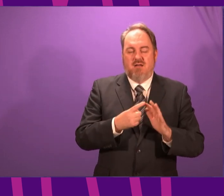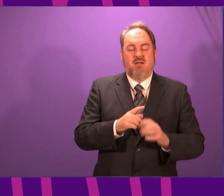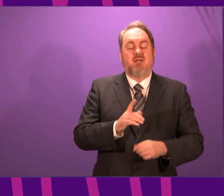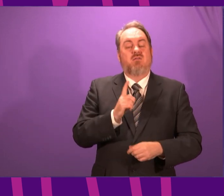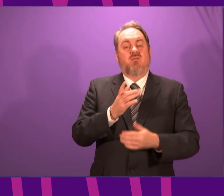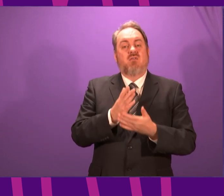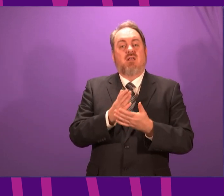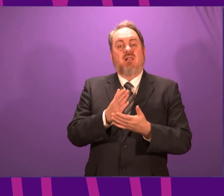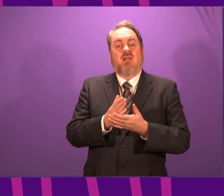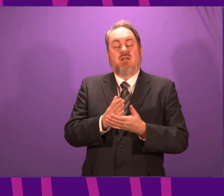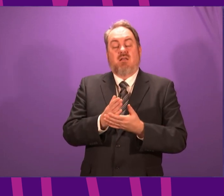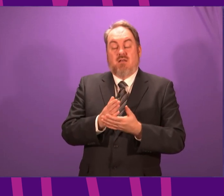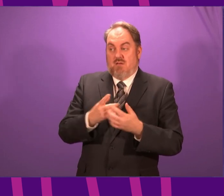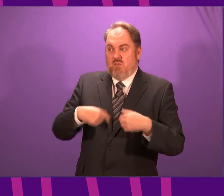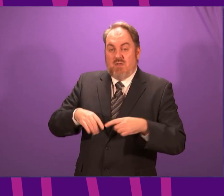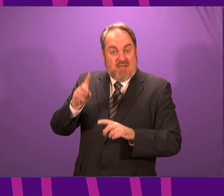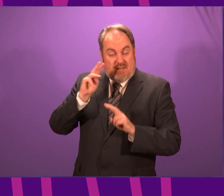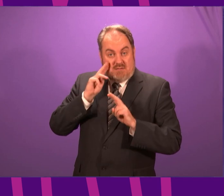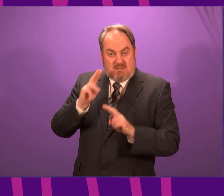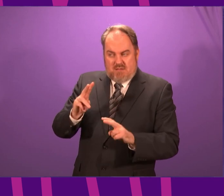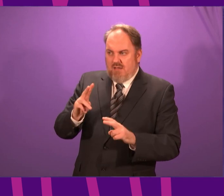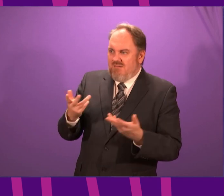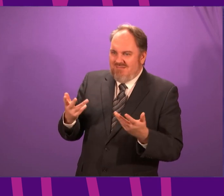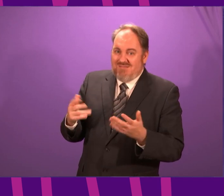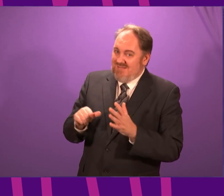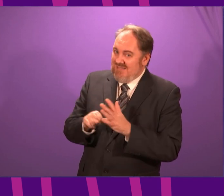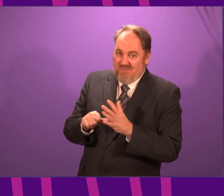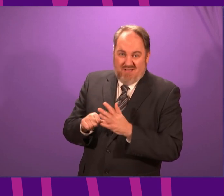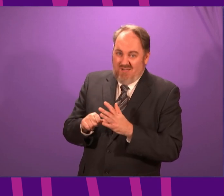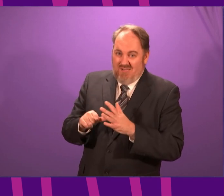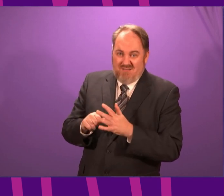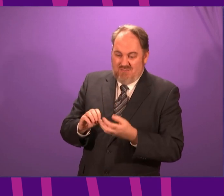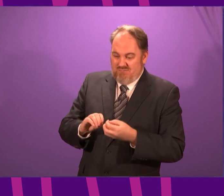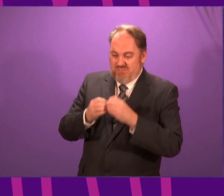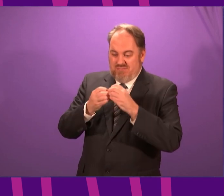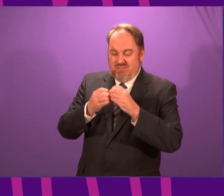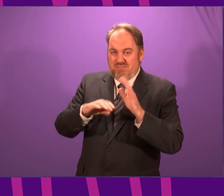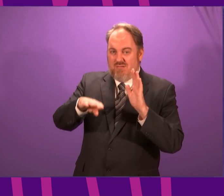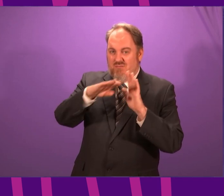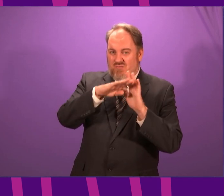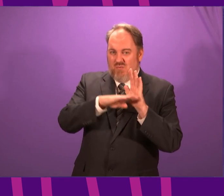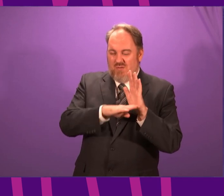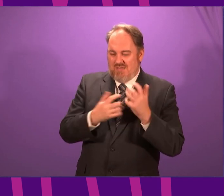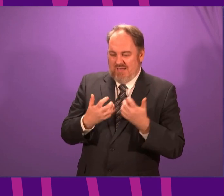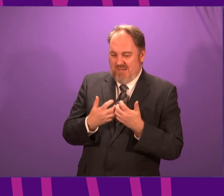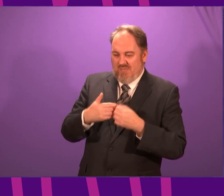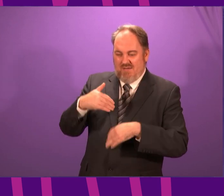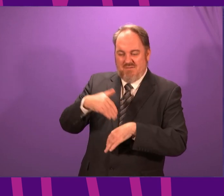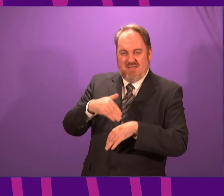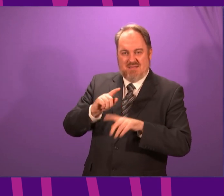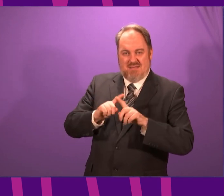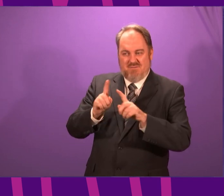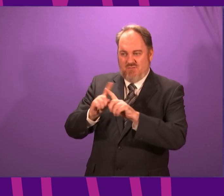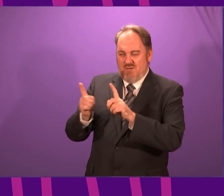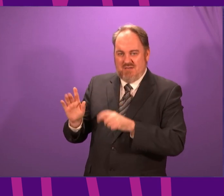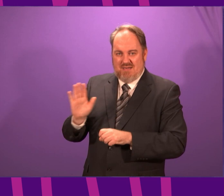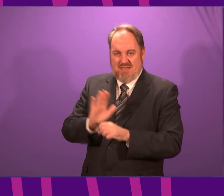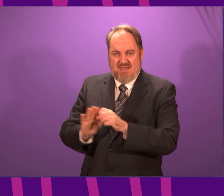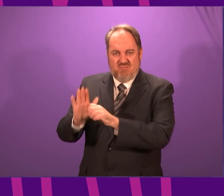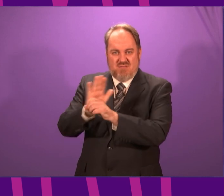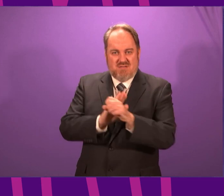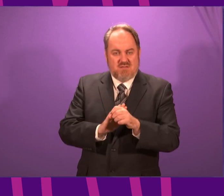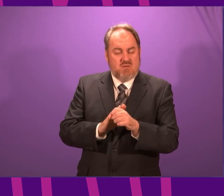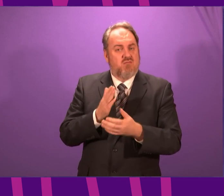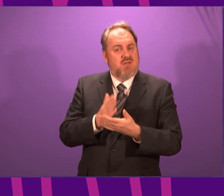the difficulties that we've already seen in this process before these tiers are brought in. One of the things that we've put forward in our amendment is